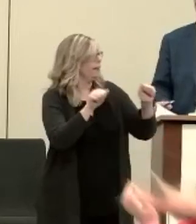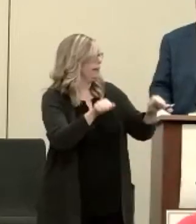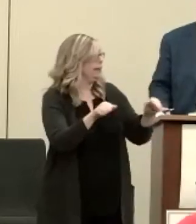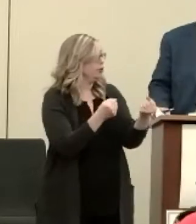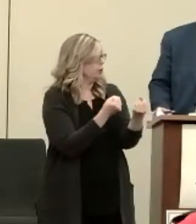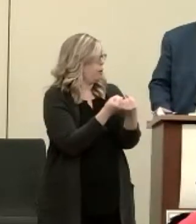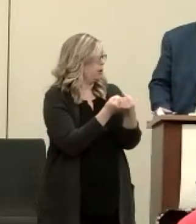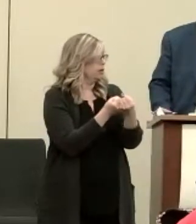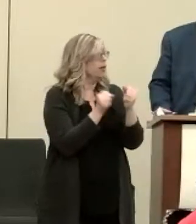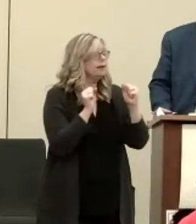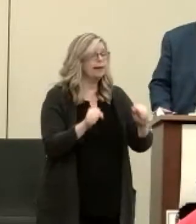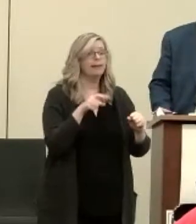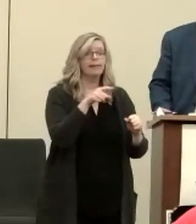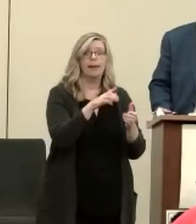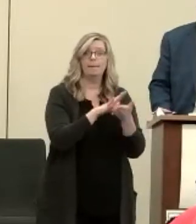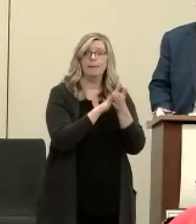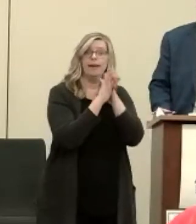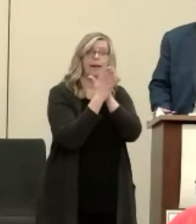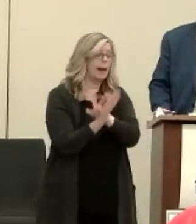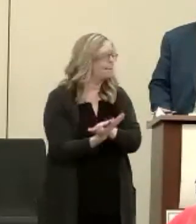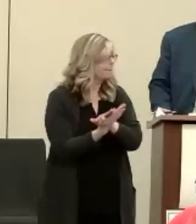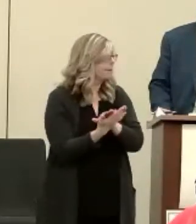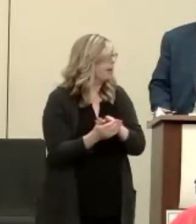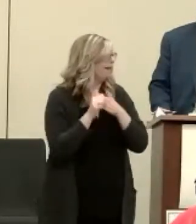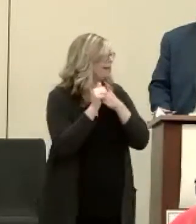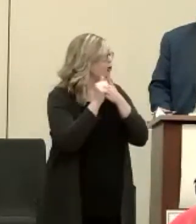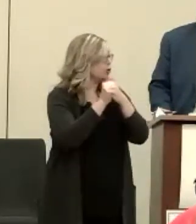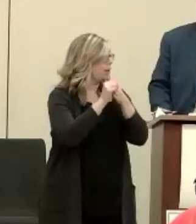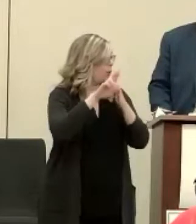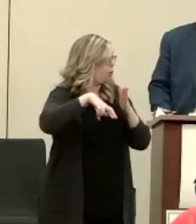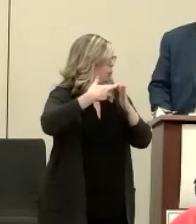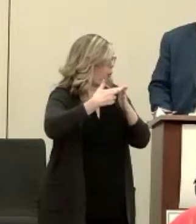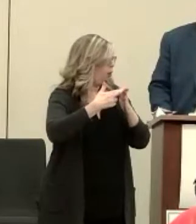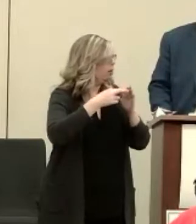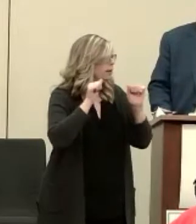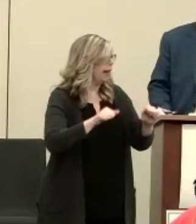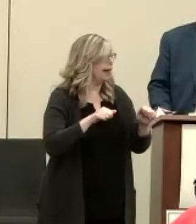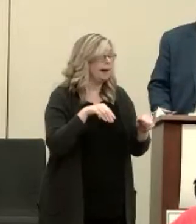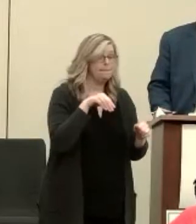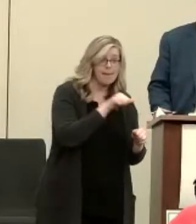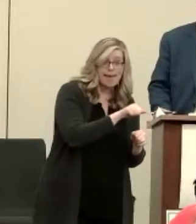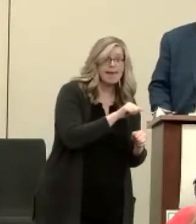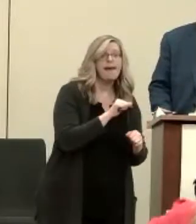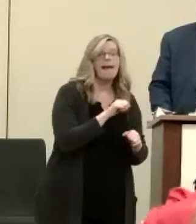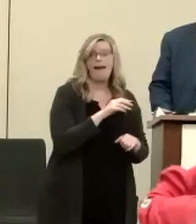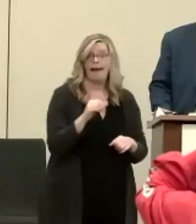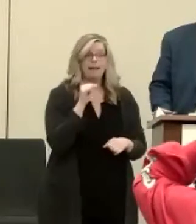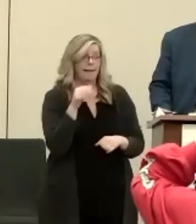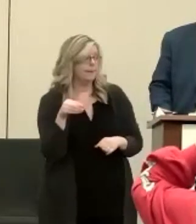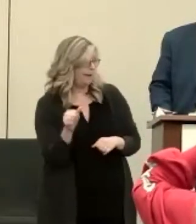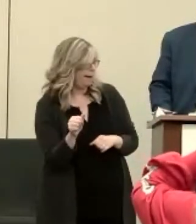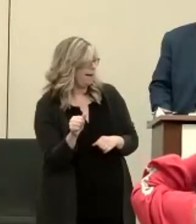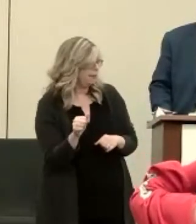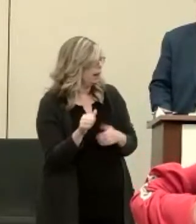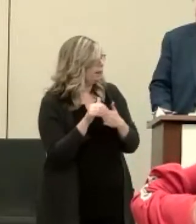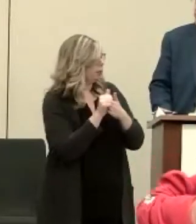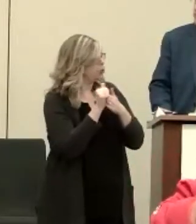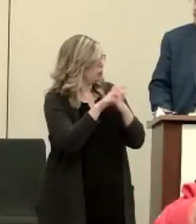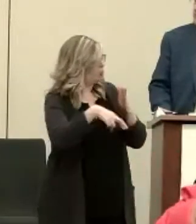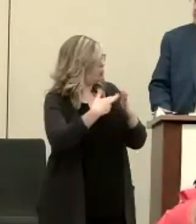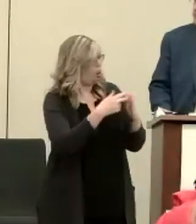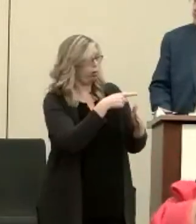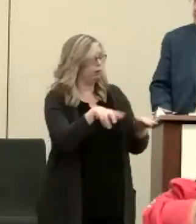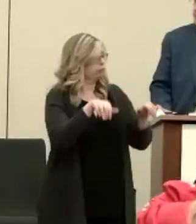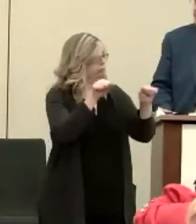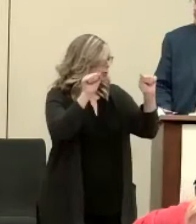them move to a position where they can take leadership positions, both paid and unpaid. And in terms of housing,